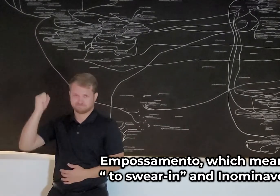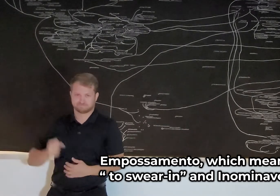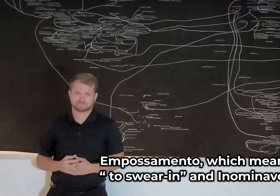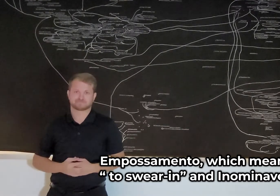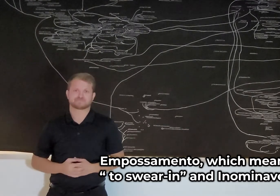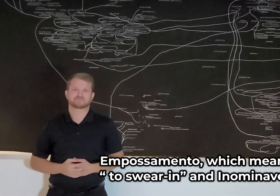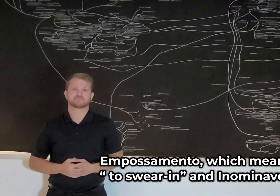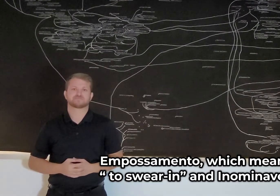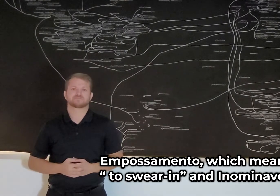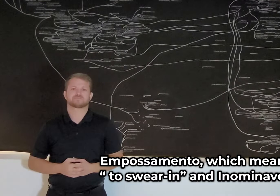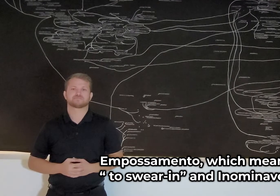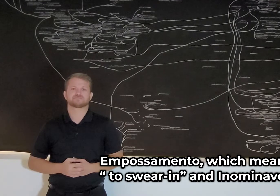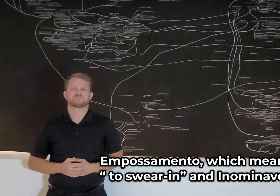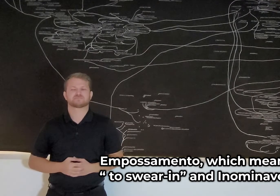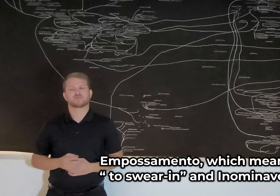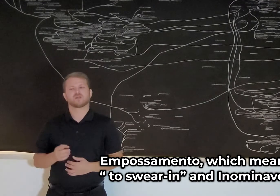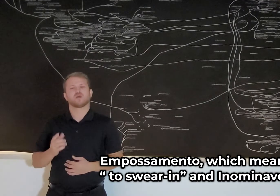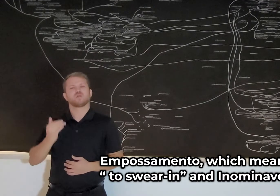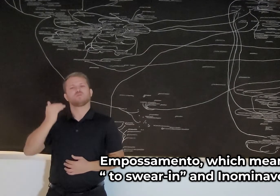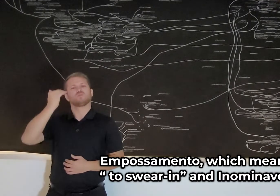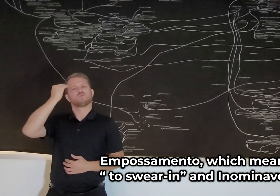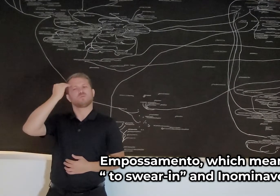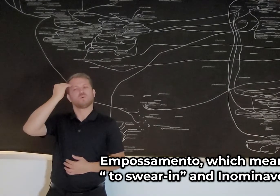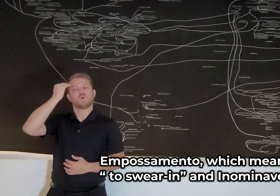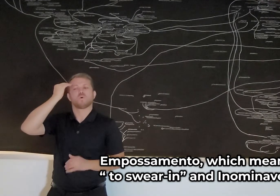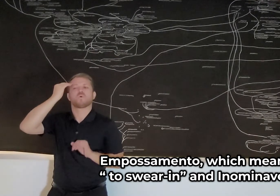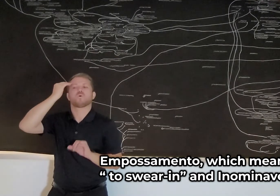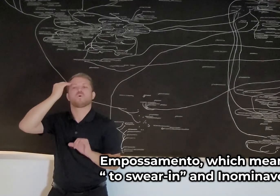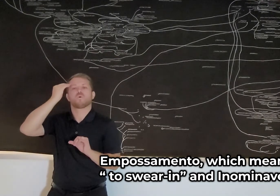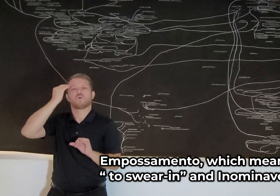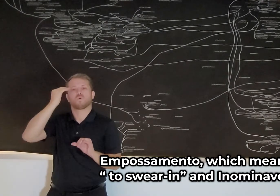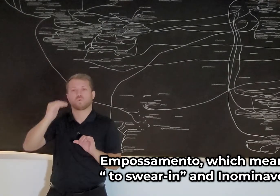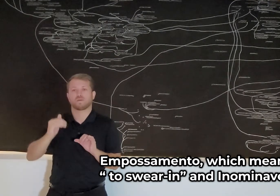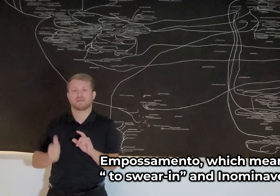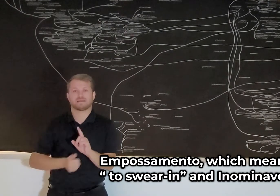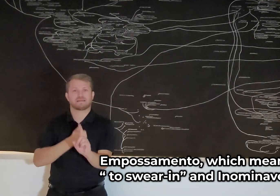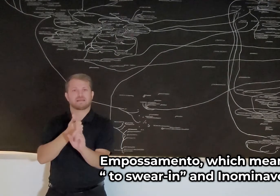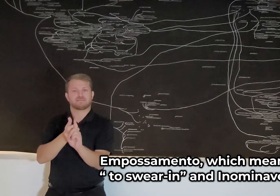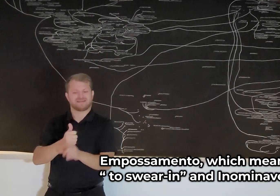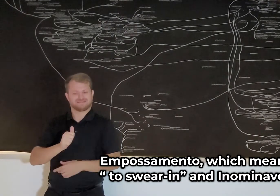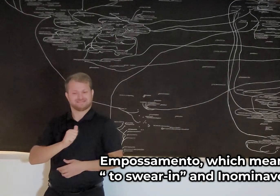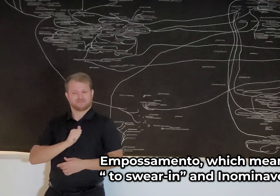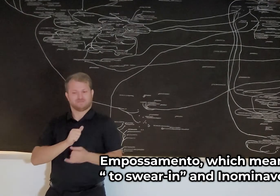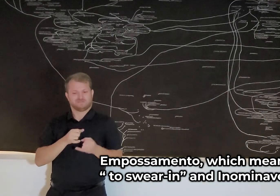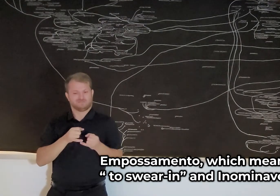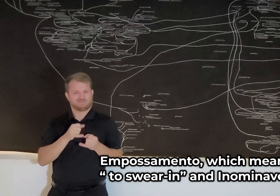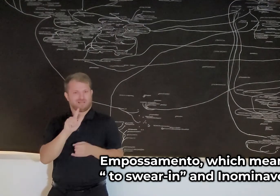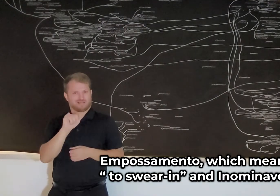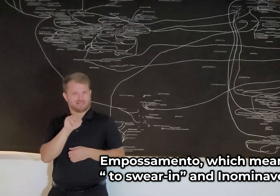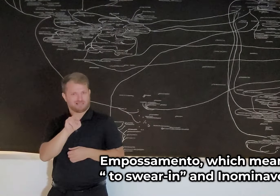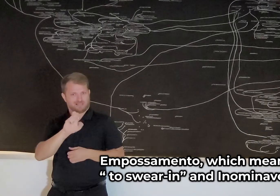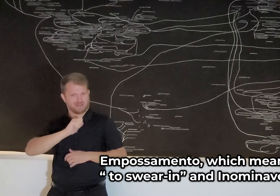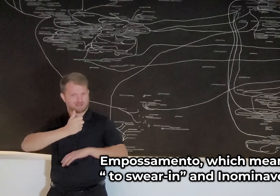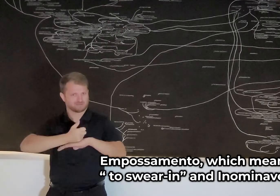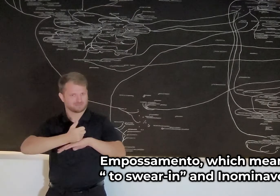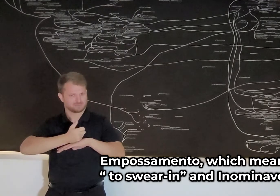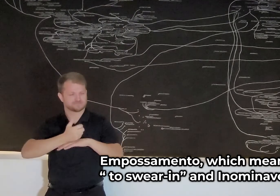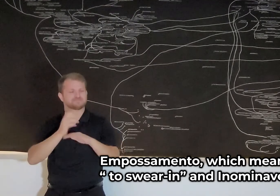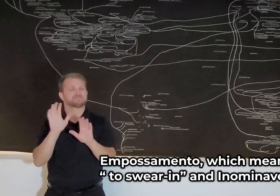Awareness of these practices can impact which lines we create for ourselves, leading us to buy from